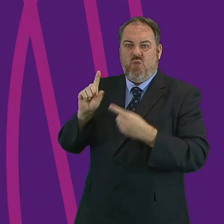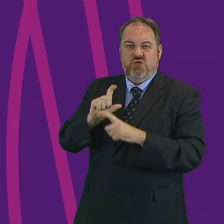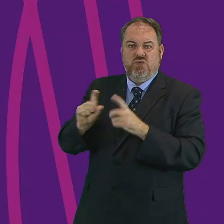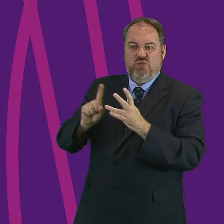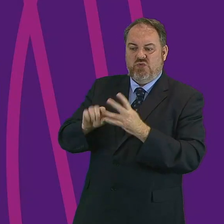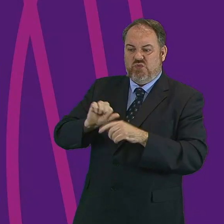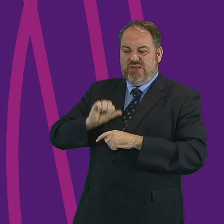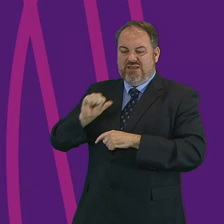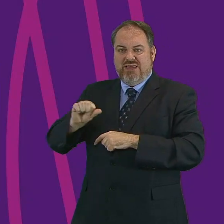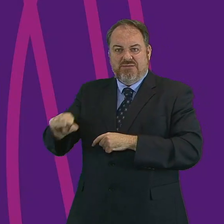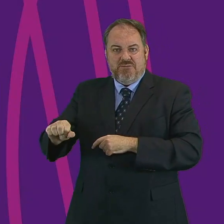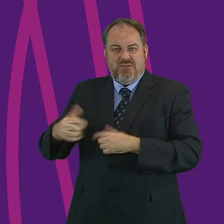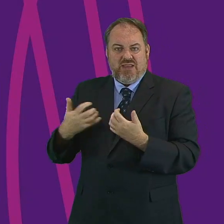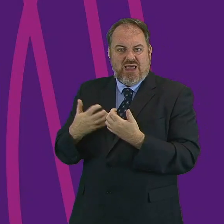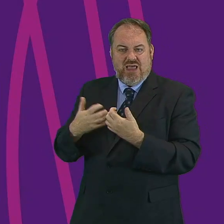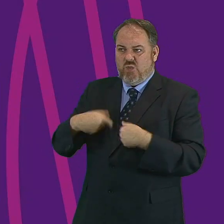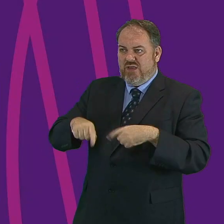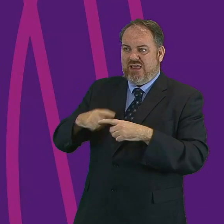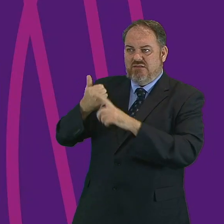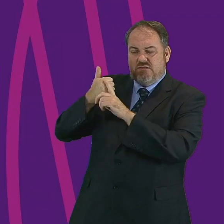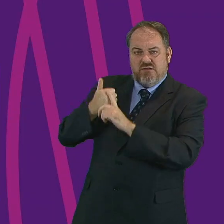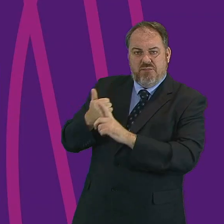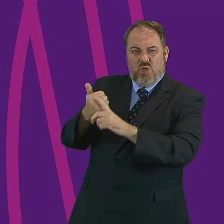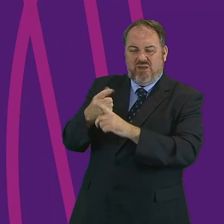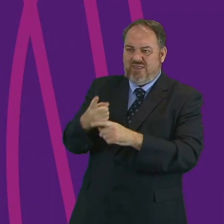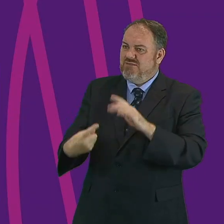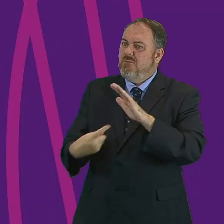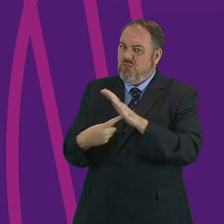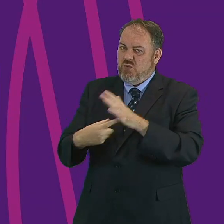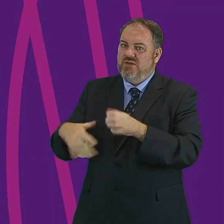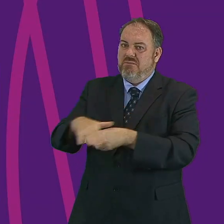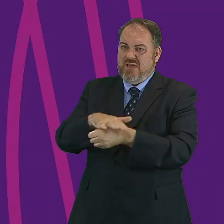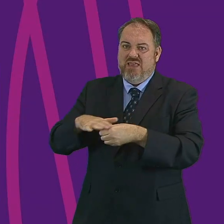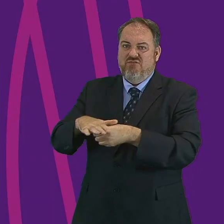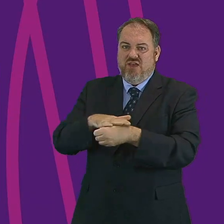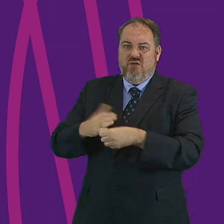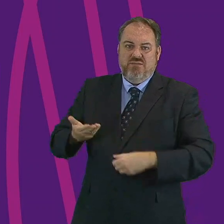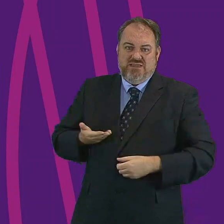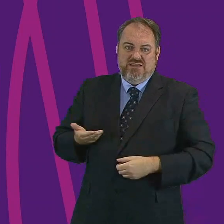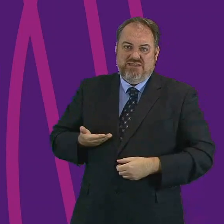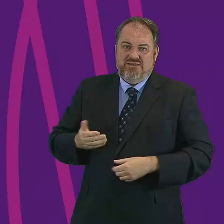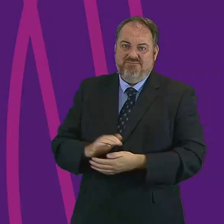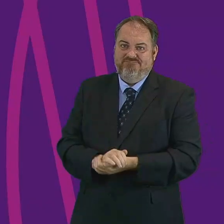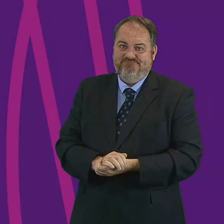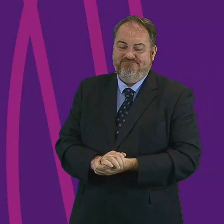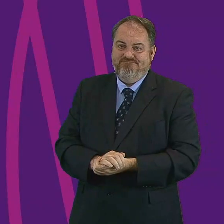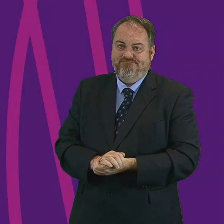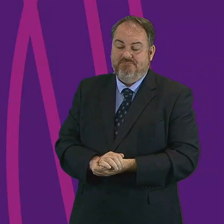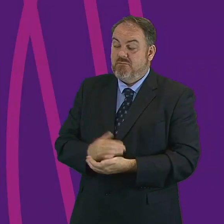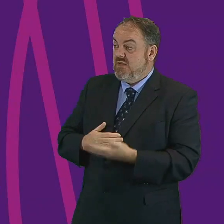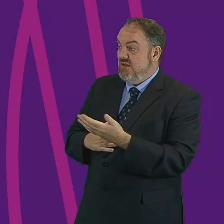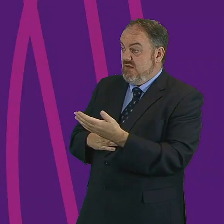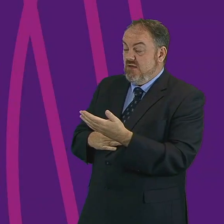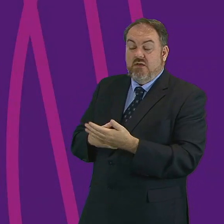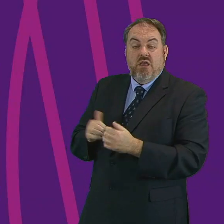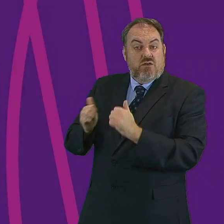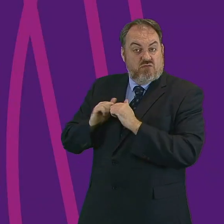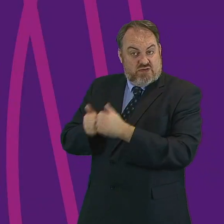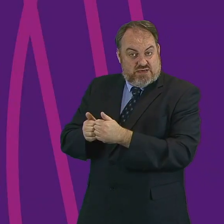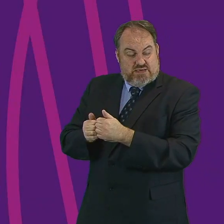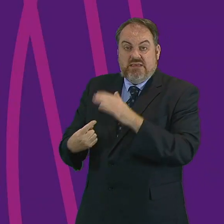that. Brian Whittle. Can I thank the First Minister for that answer? I know that she agrees with me that having access to and